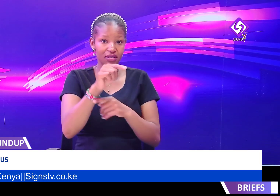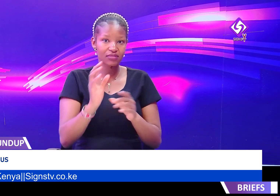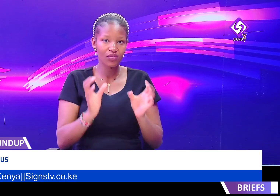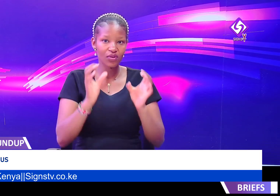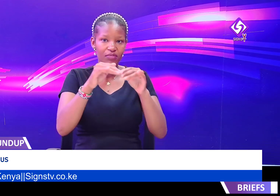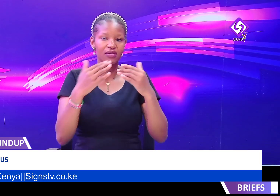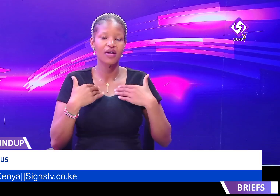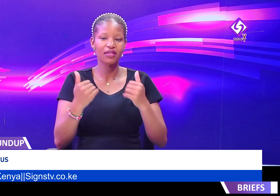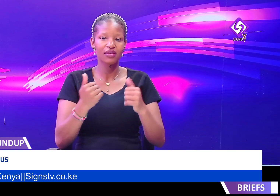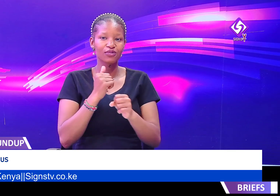workers.